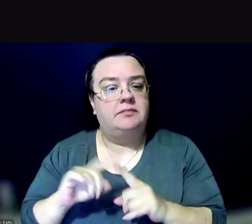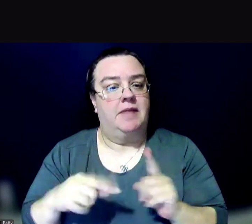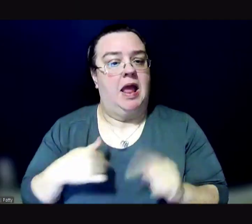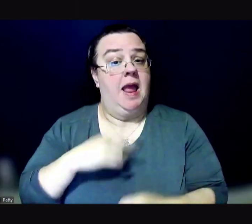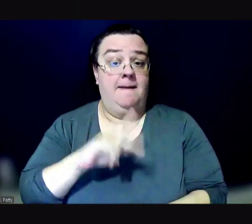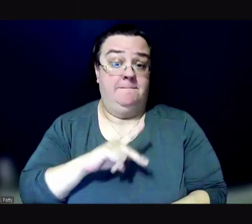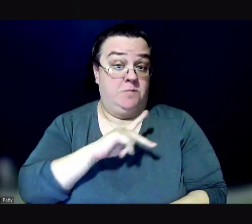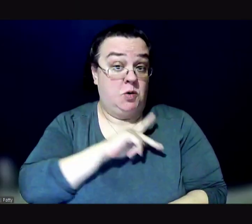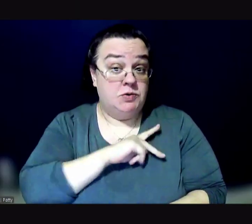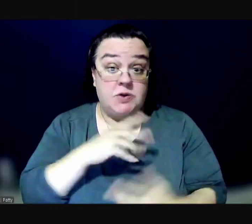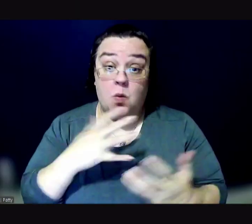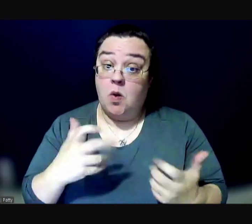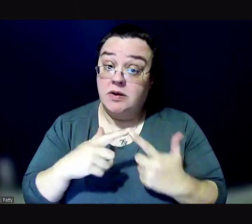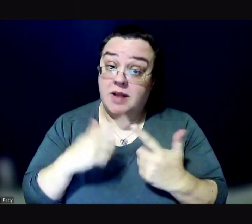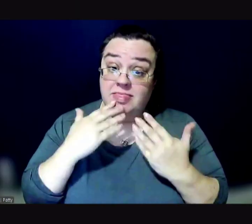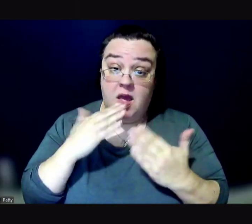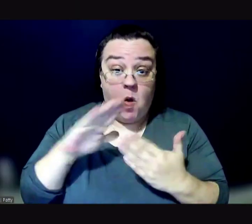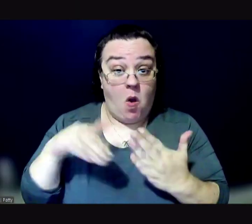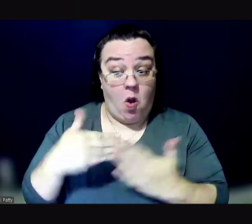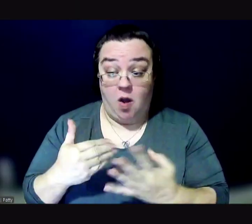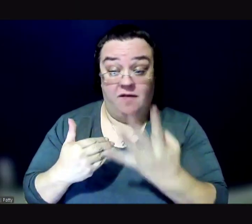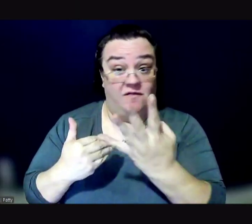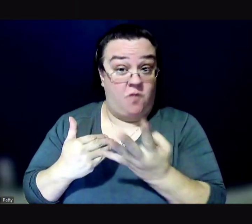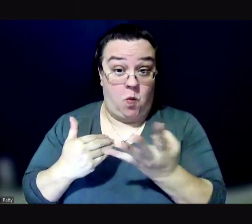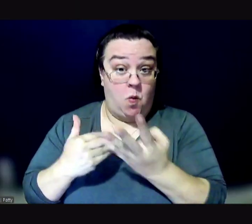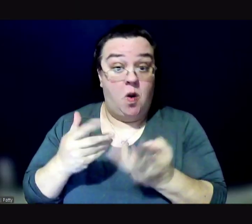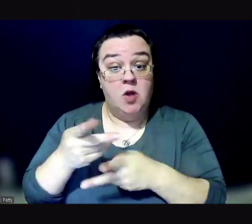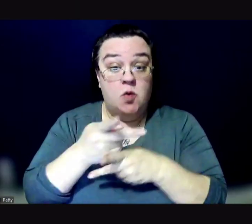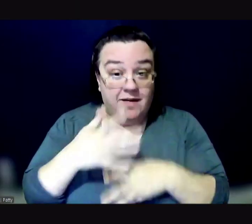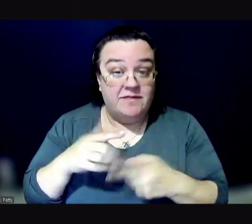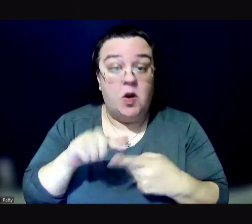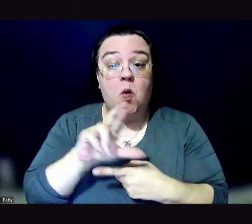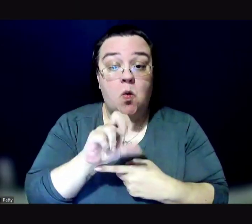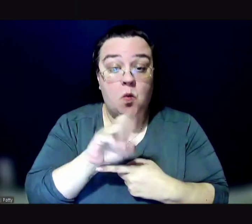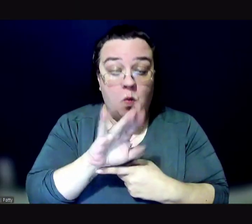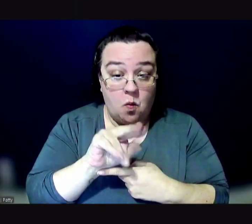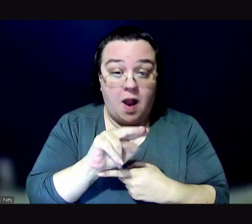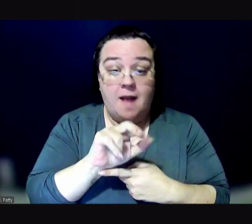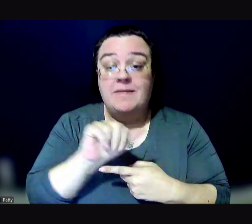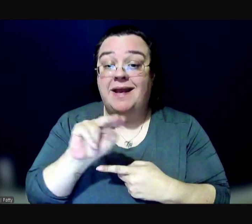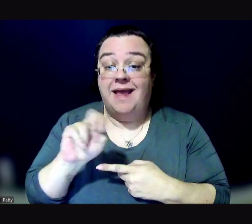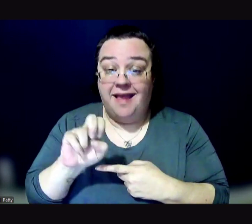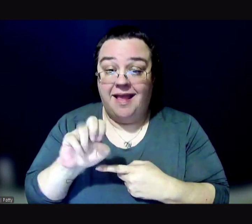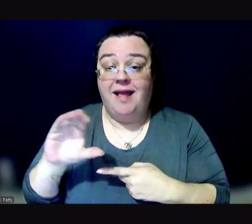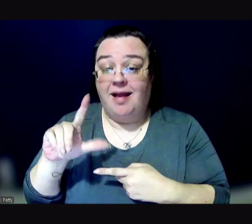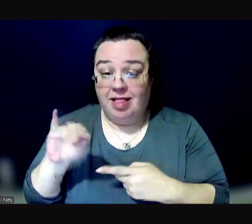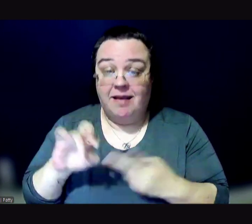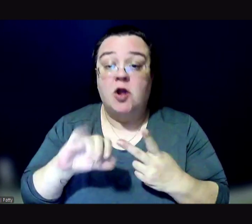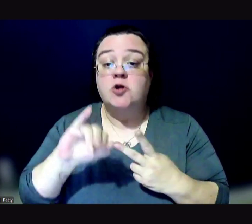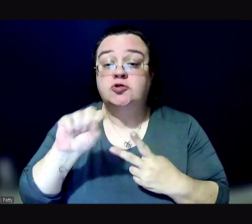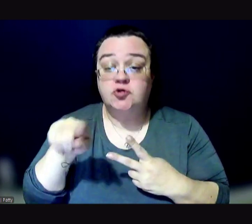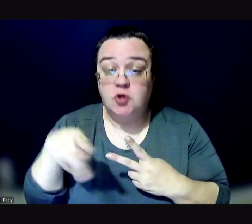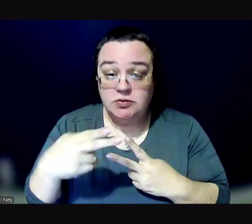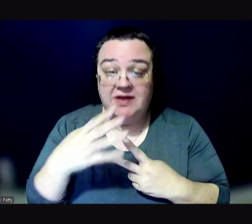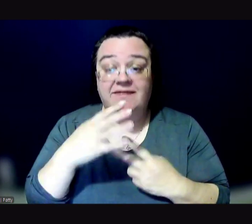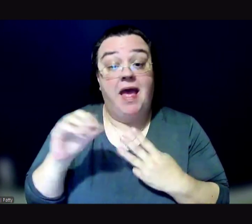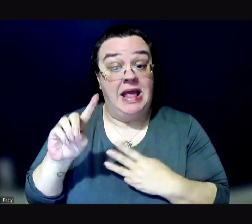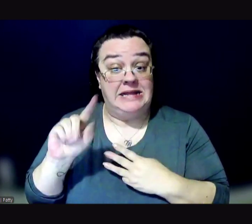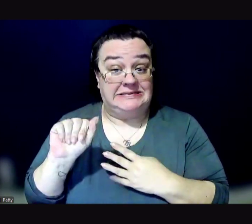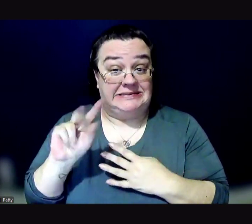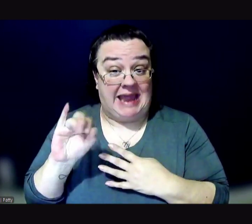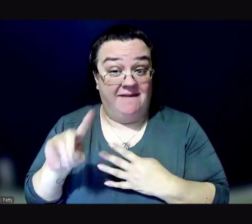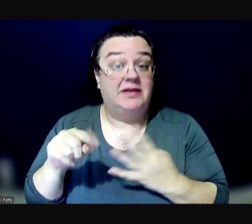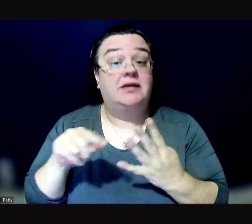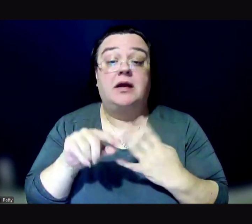thank all 4 supervisors, Robin, Ann Claire, Joseph, and David, for your work,